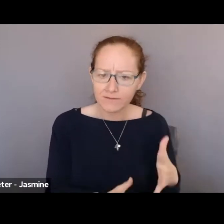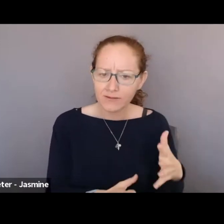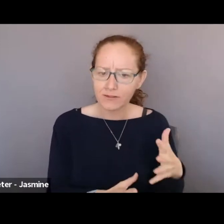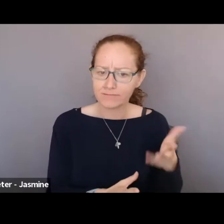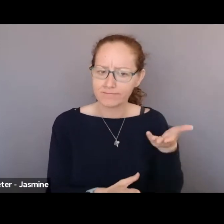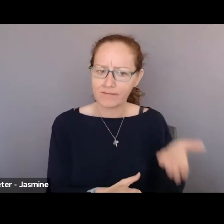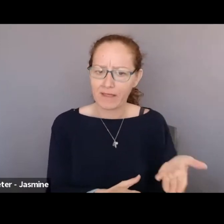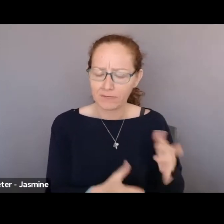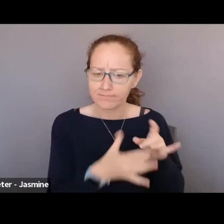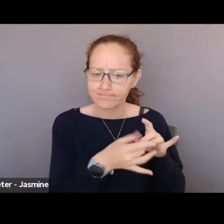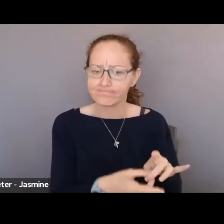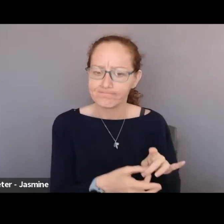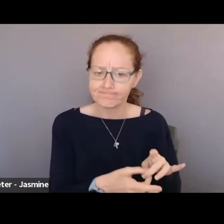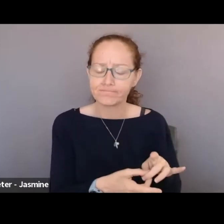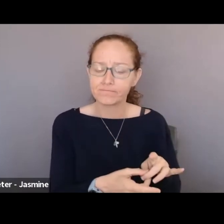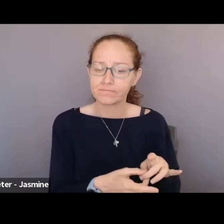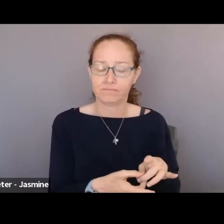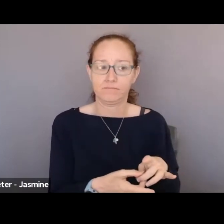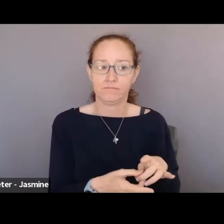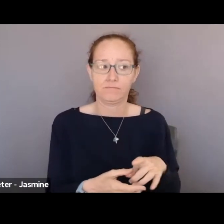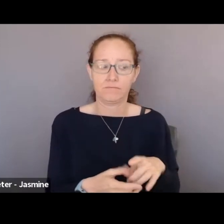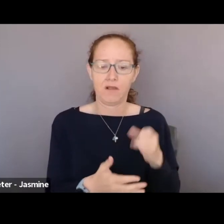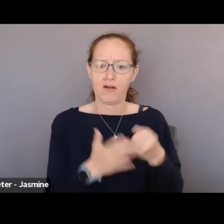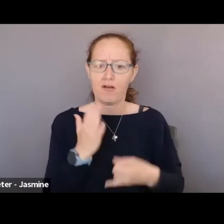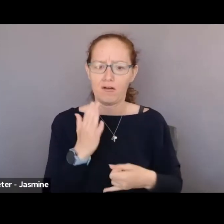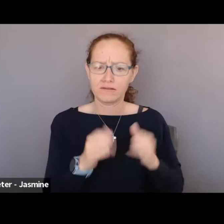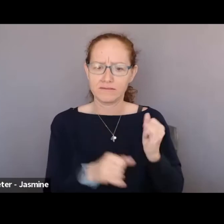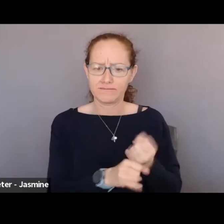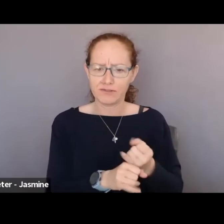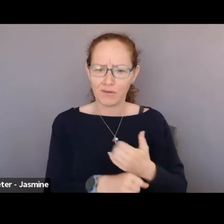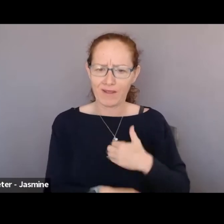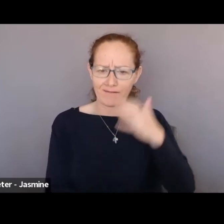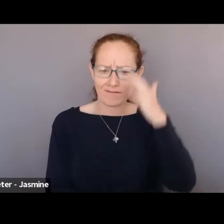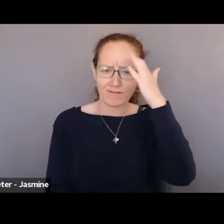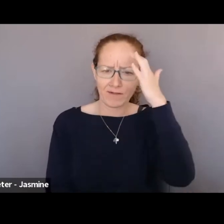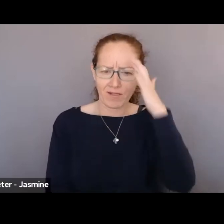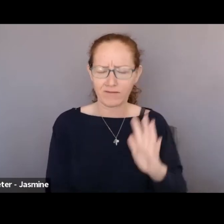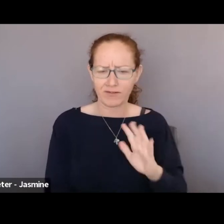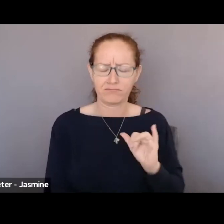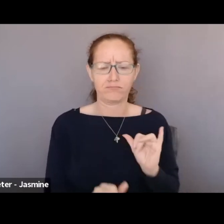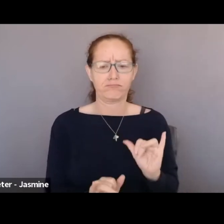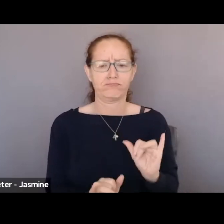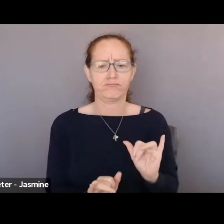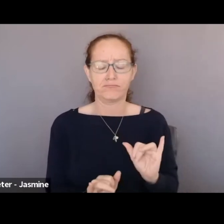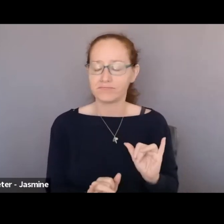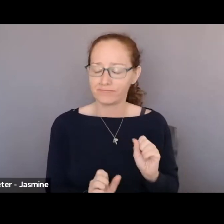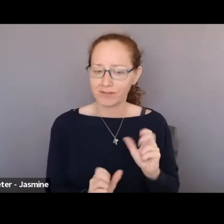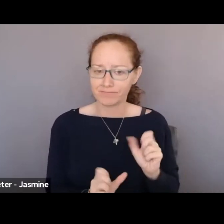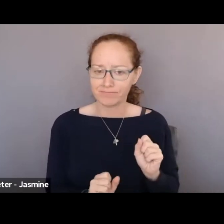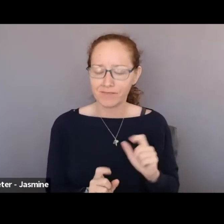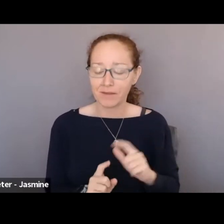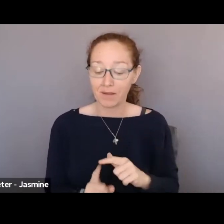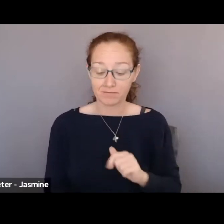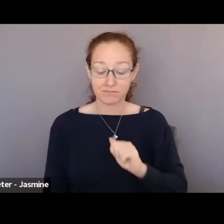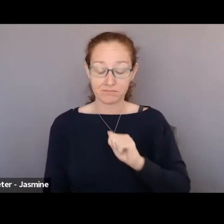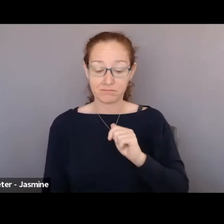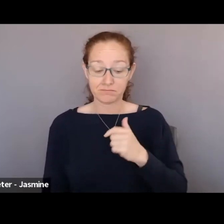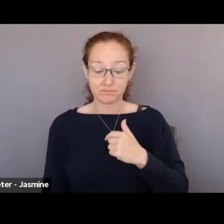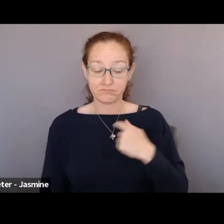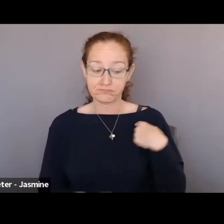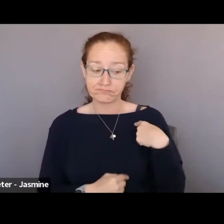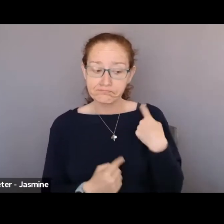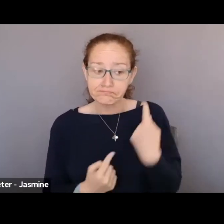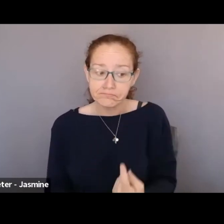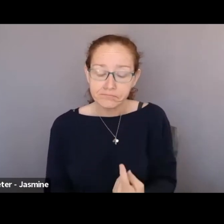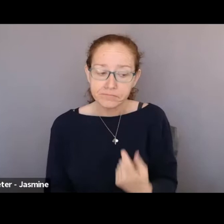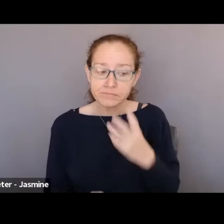astounding. But over the years, what I think we do as teaching artists is